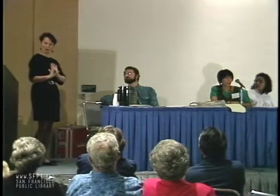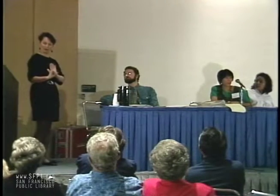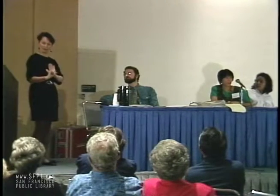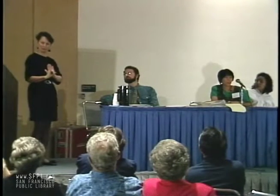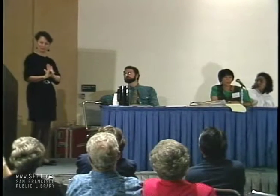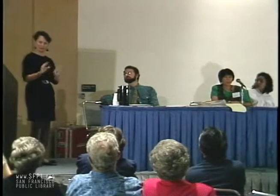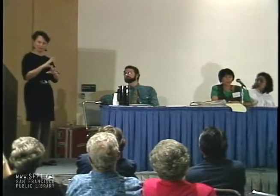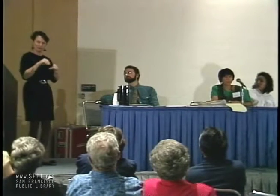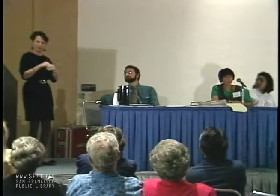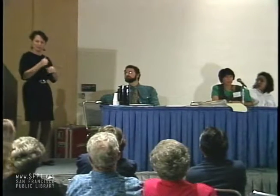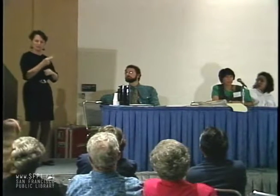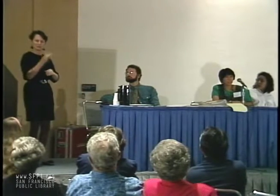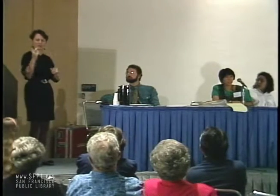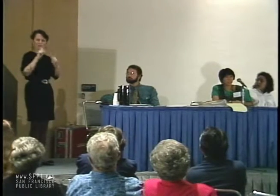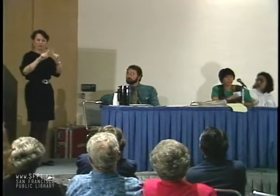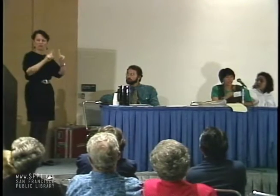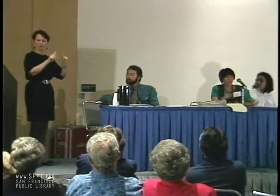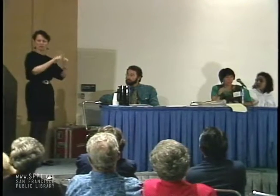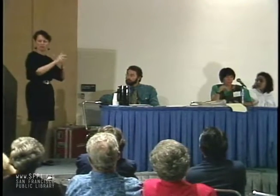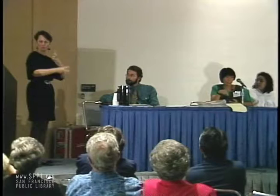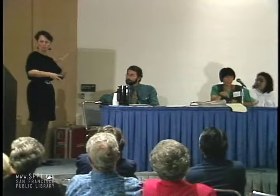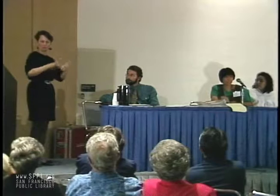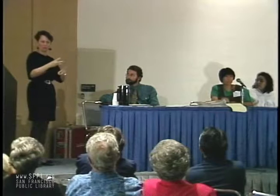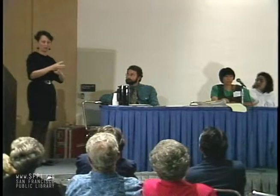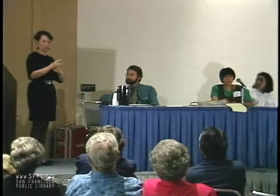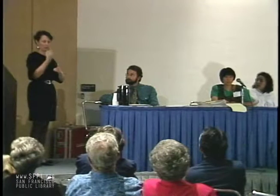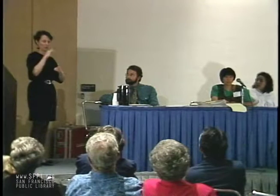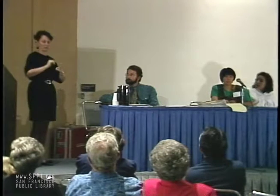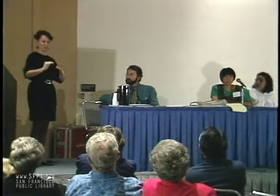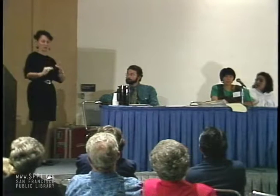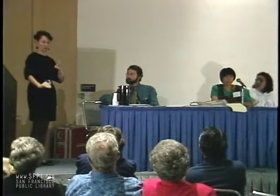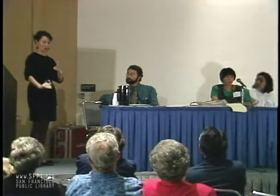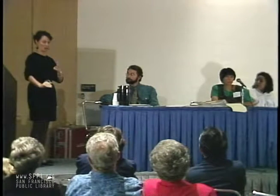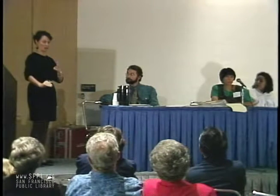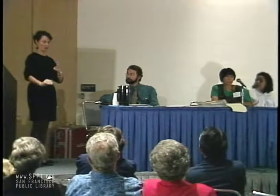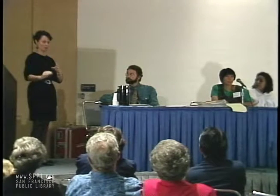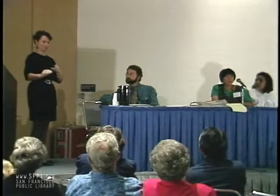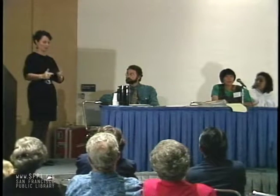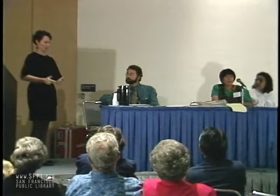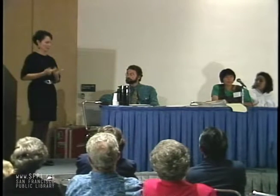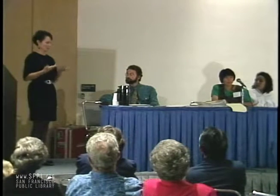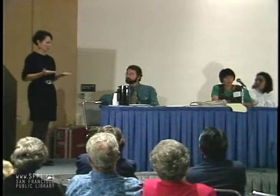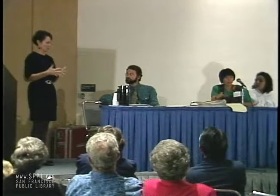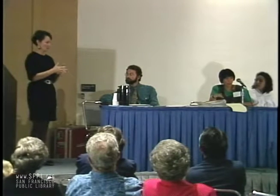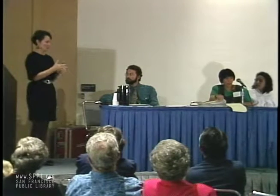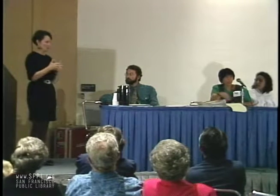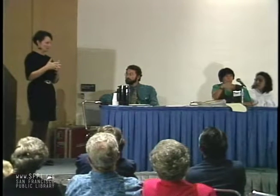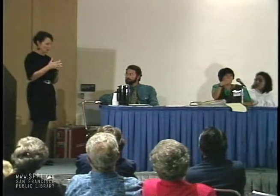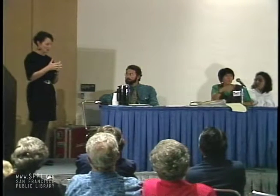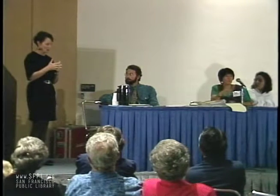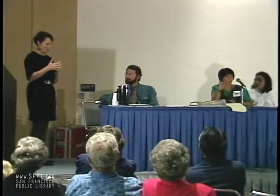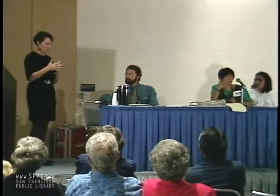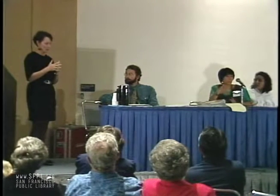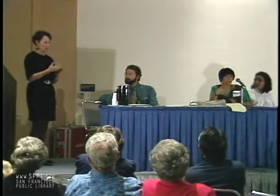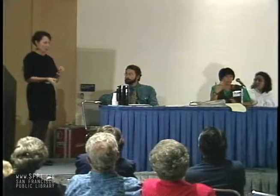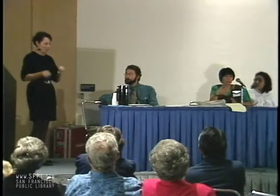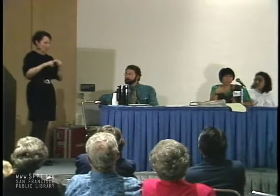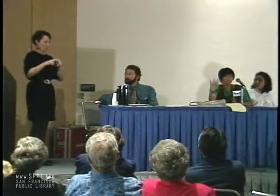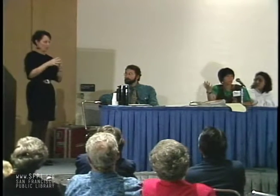worlds. And particularly for that child who is in the States, who is in America, then you have to add that whole American world, whether it's hearing